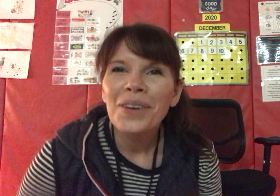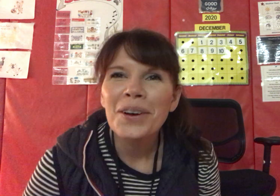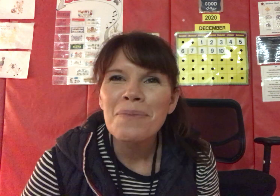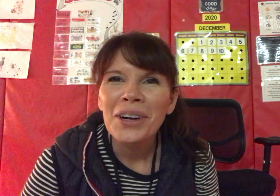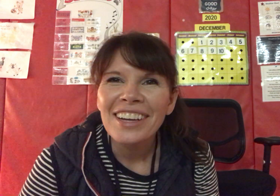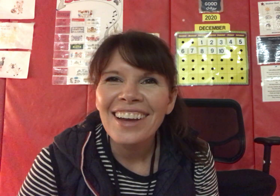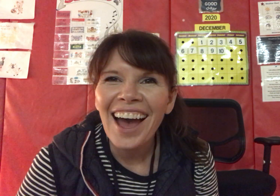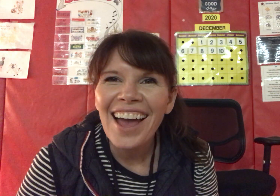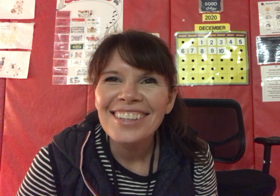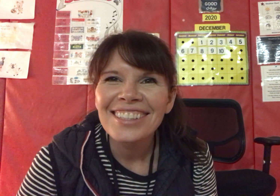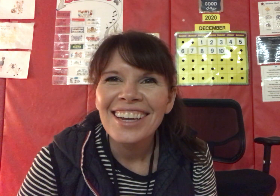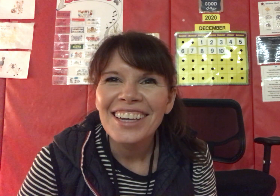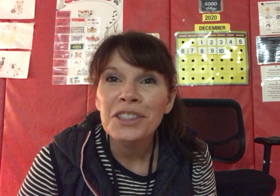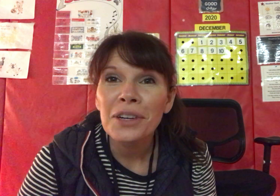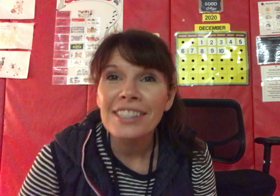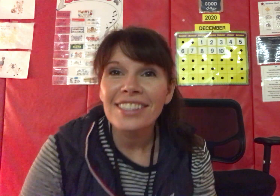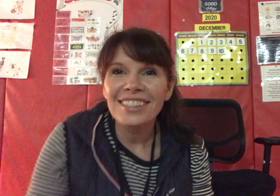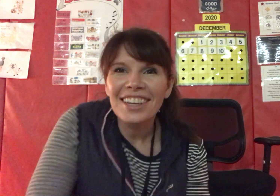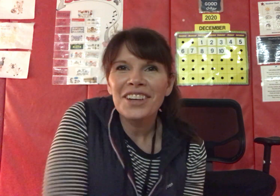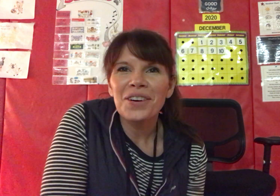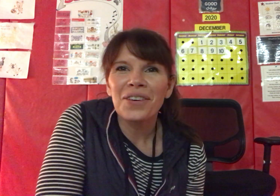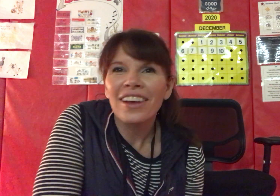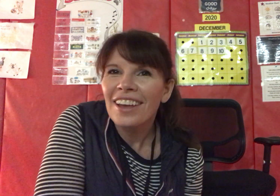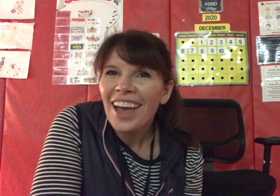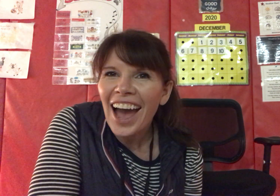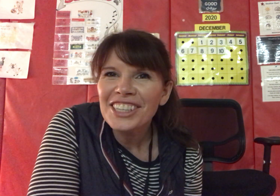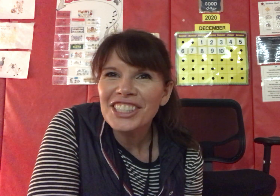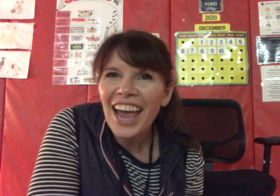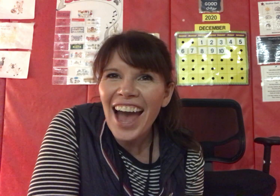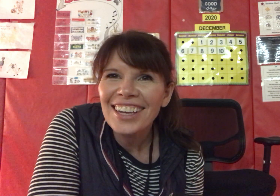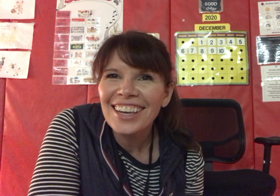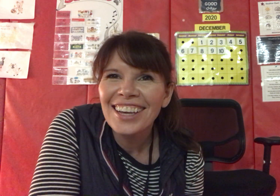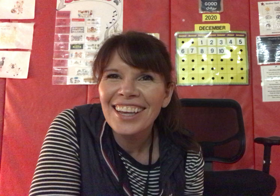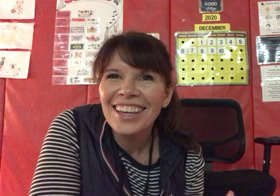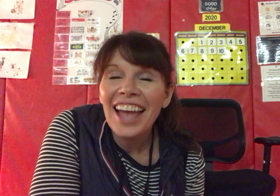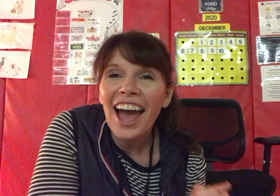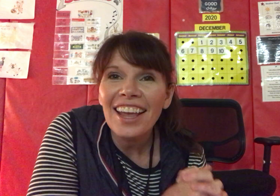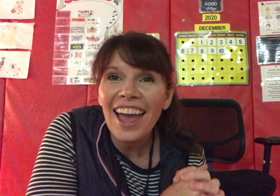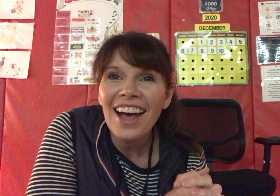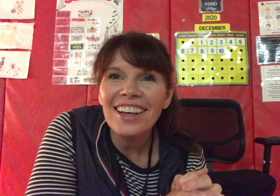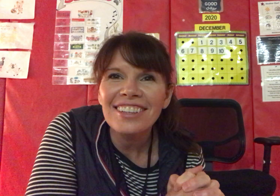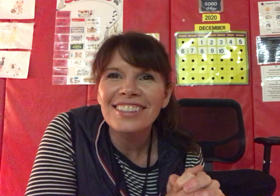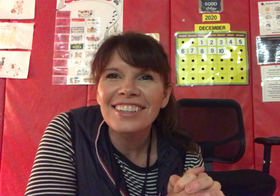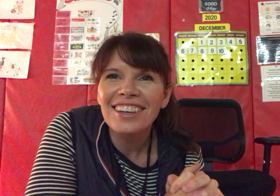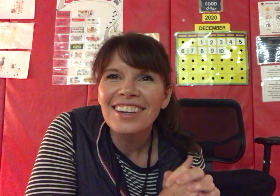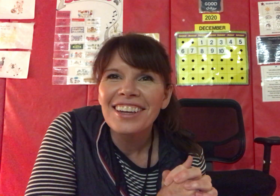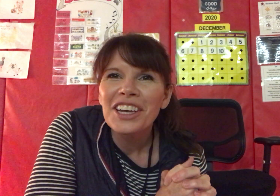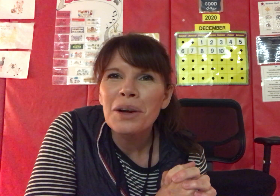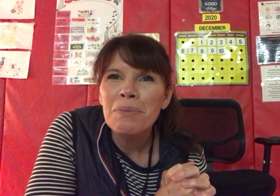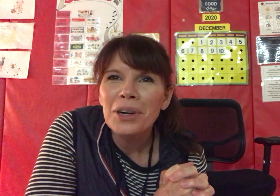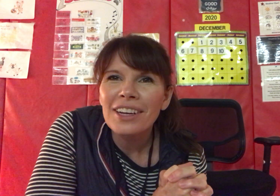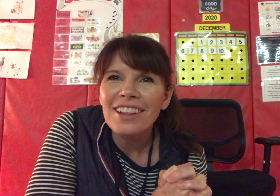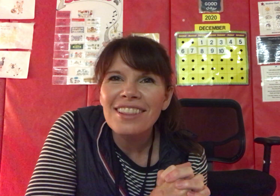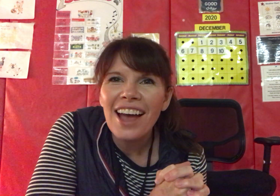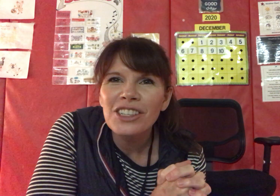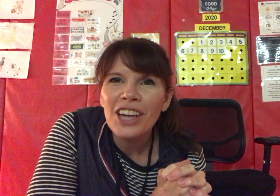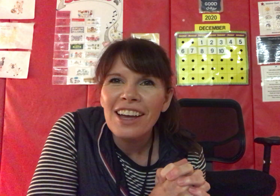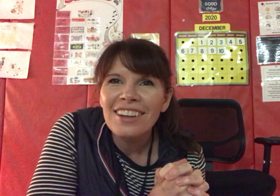Well, good morning, guys. It's great to see you. Hi, Jack. Hi, Alex. Good morning, Elijah.